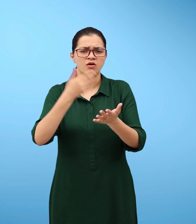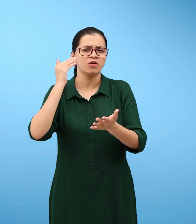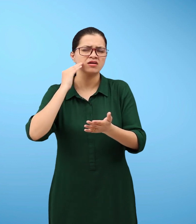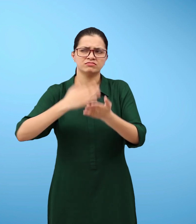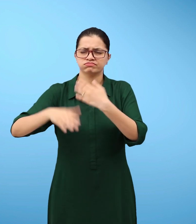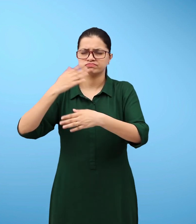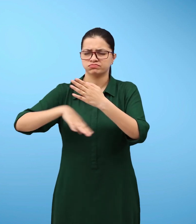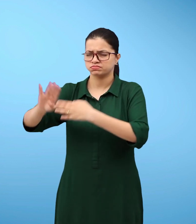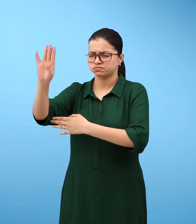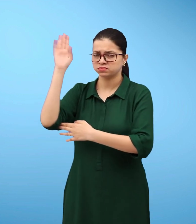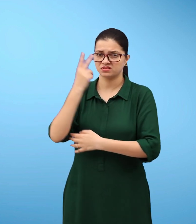2,000 years ago.